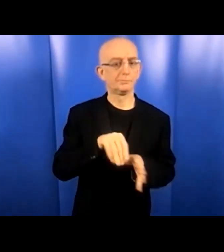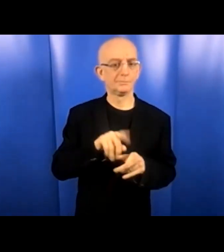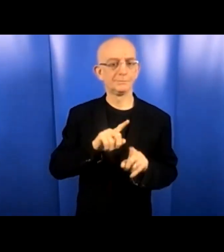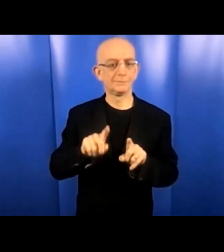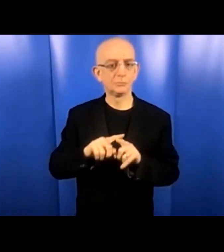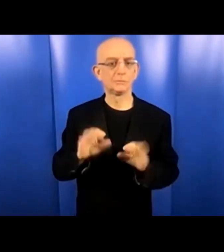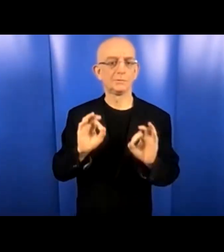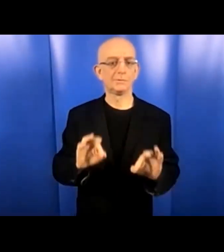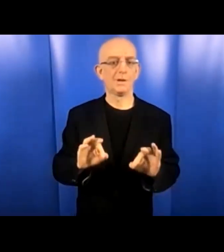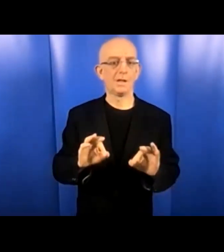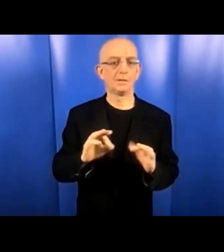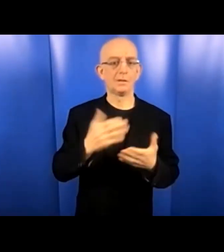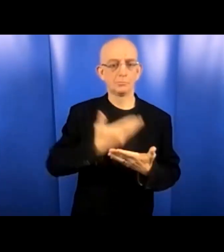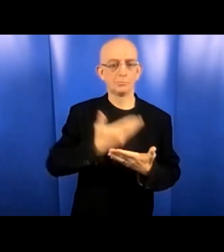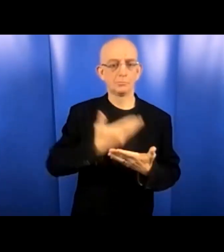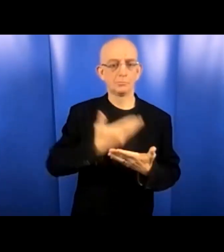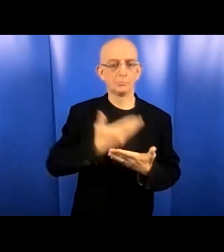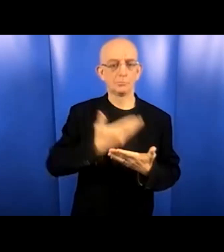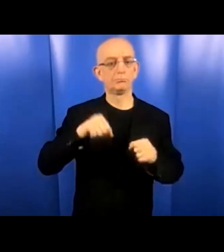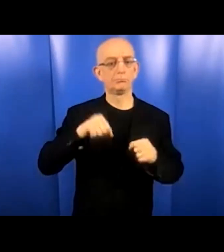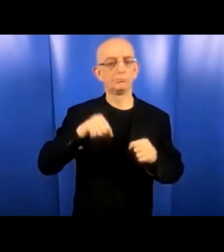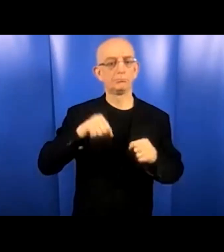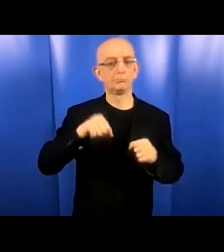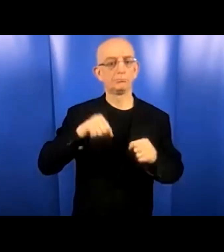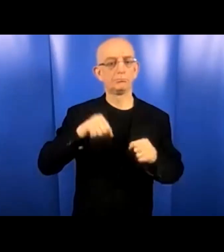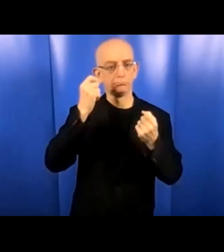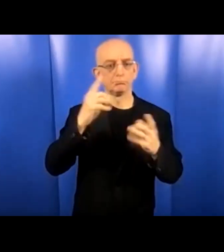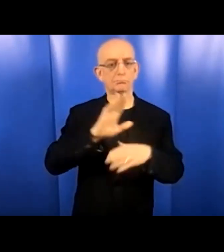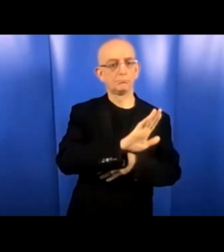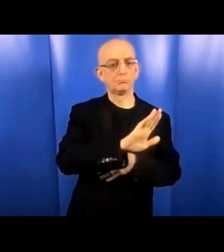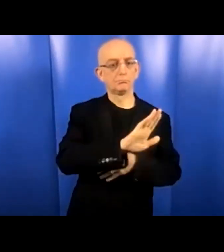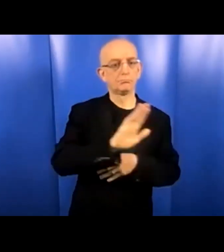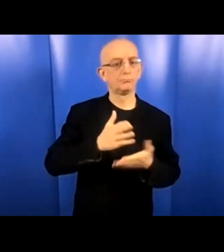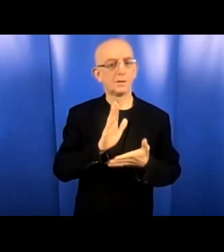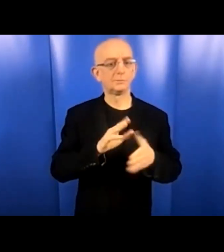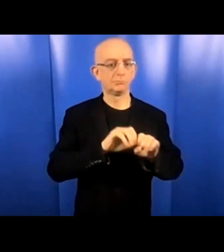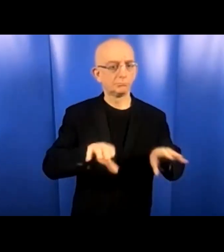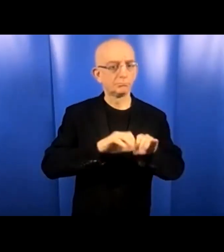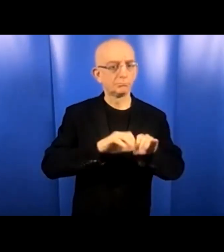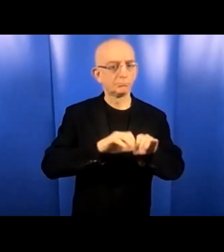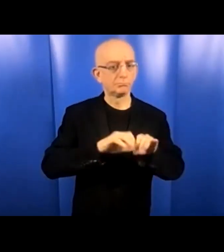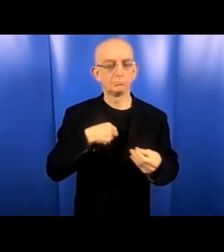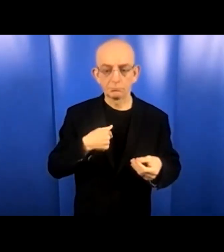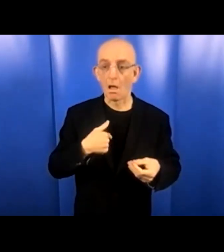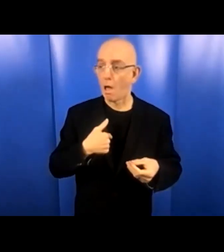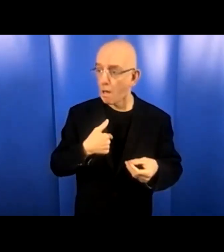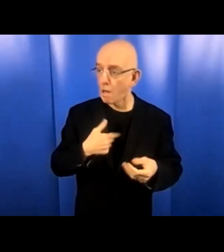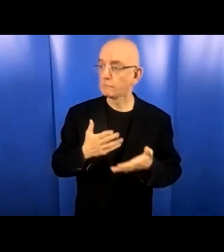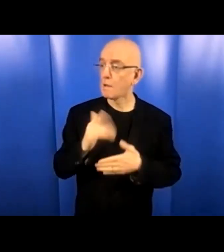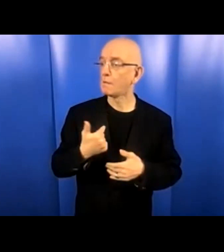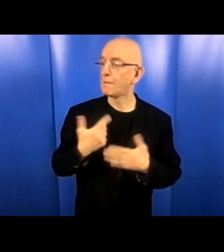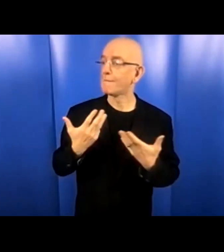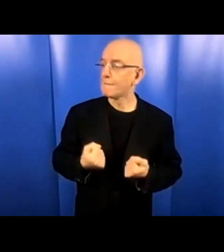rights in different ways. I also know, having been a youth activist, that often human rights research or